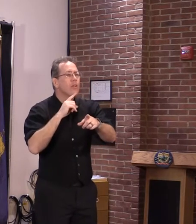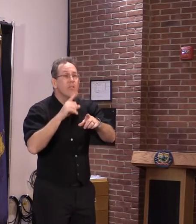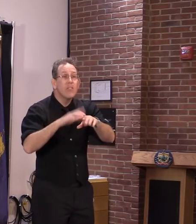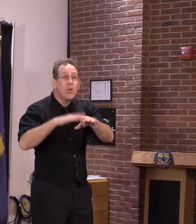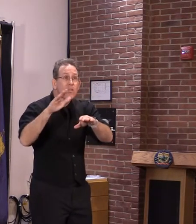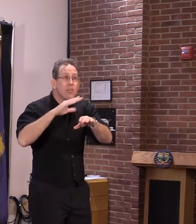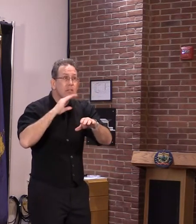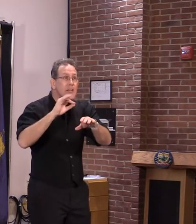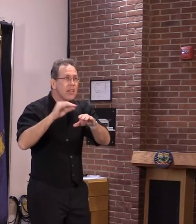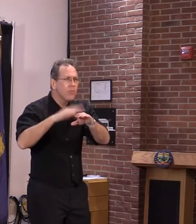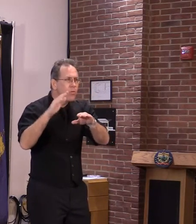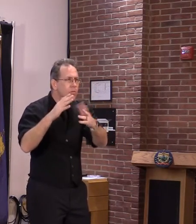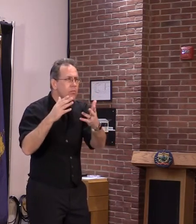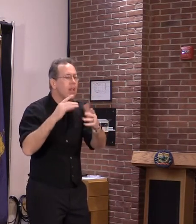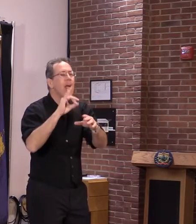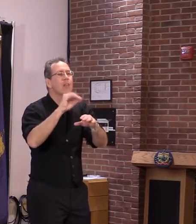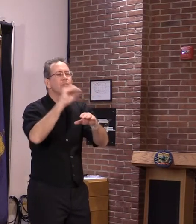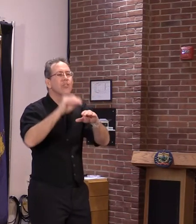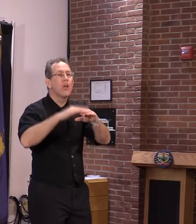Okay. All right, thank you.